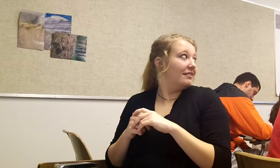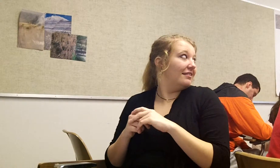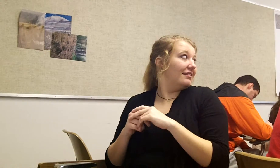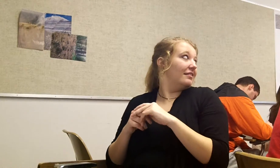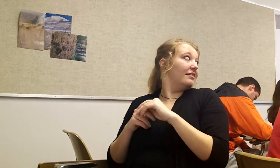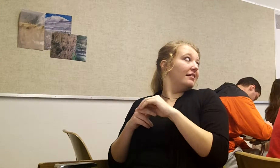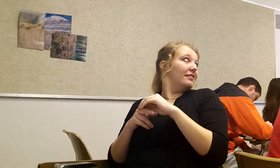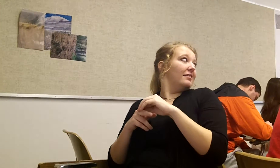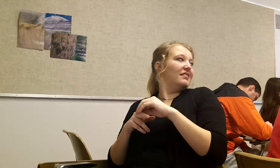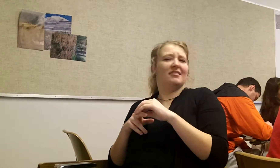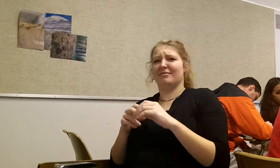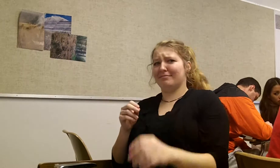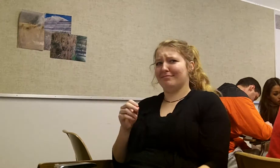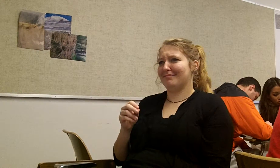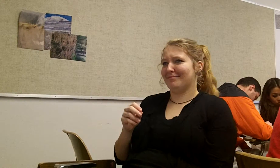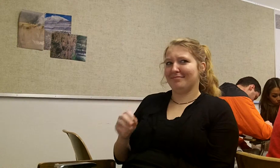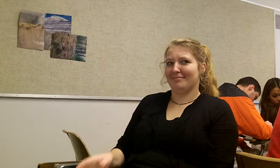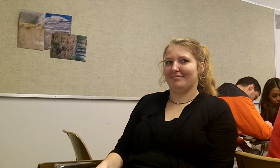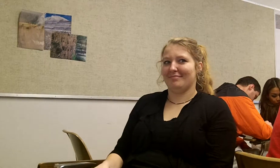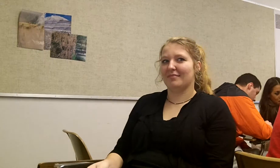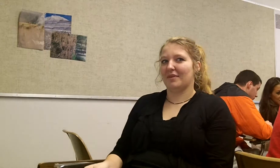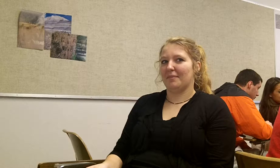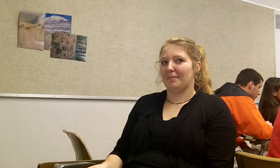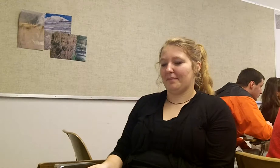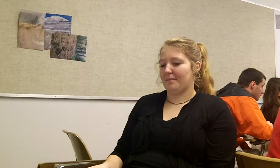Oh. Well, apparently we have to view this and shape. No.